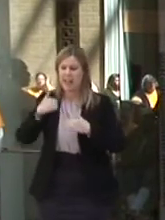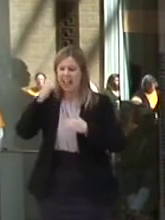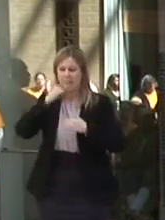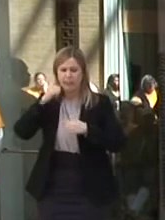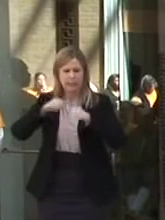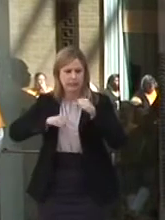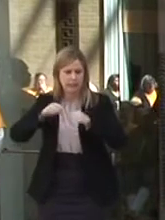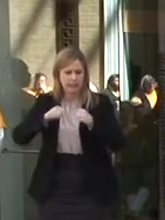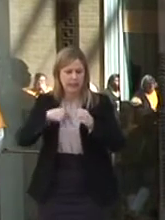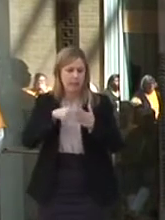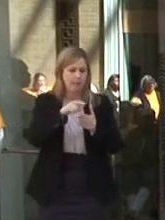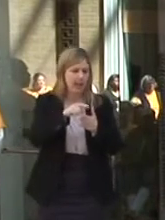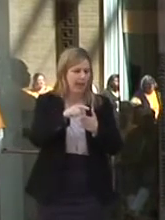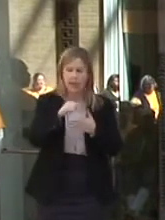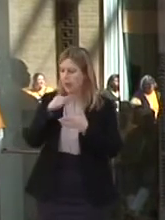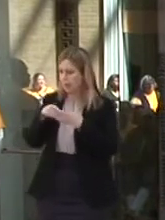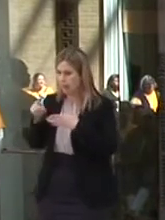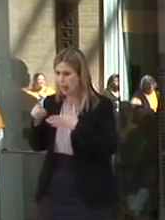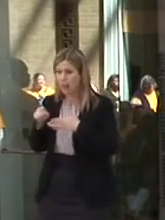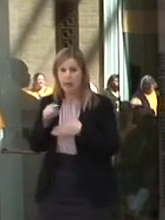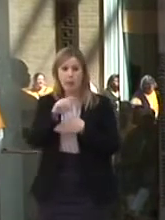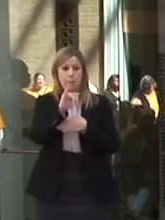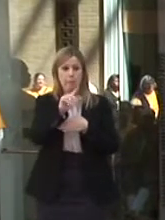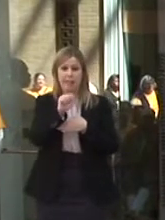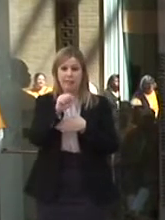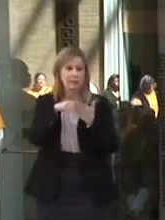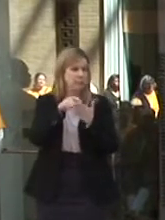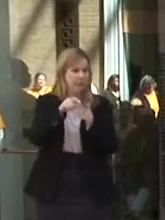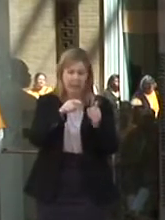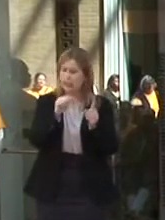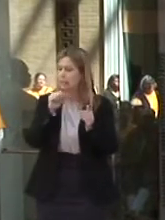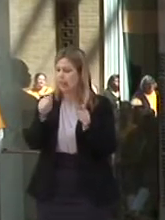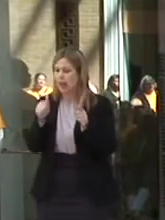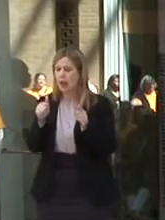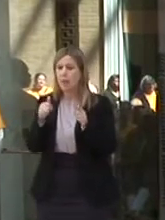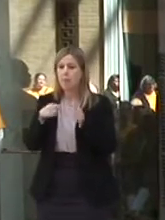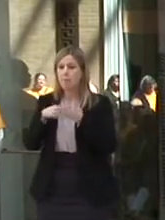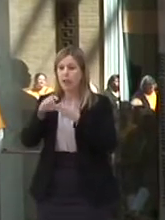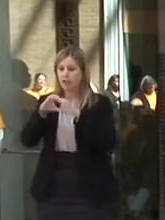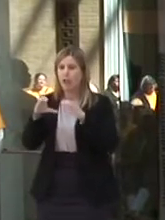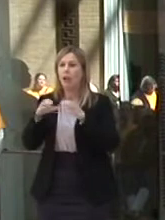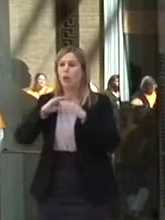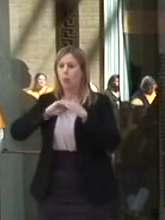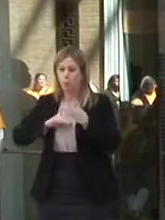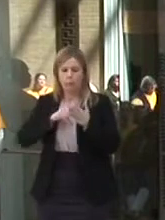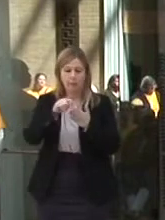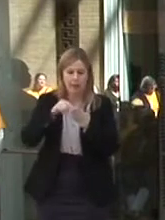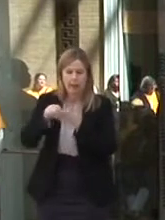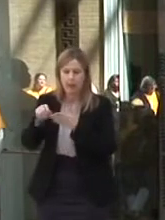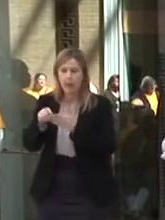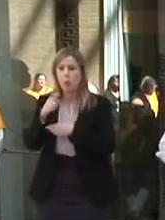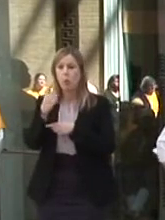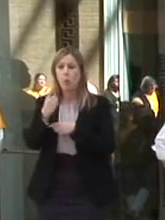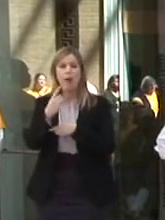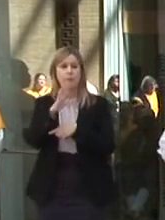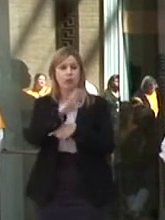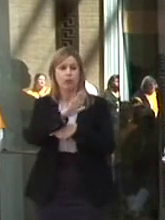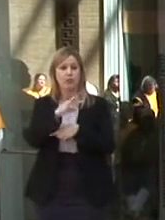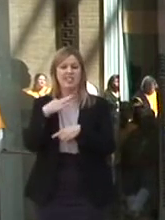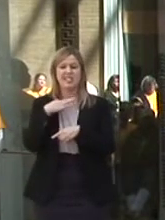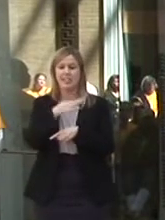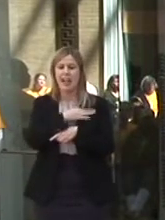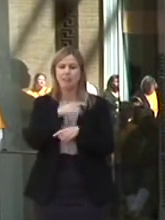what bills to let go, and what should hang on till the next payday. One of Karen's direct care workers, who she loved, left for a